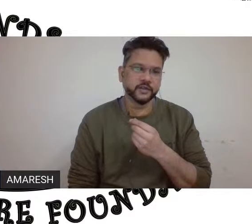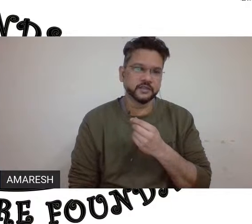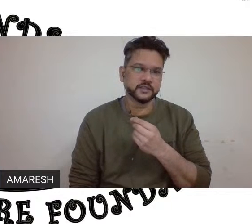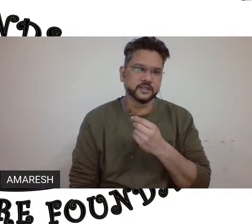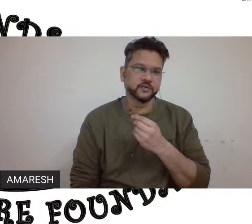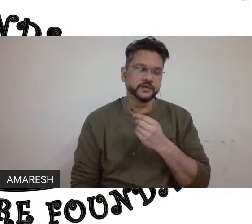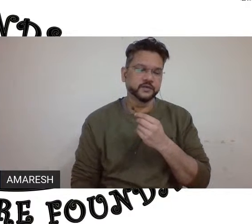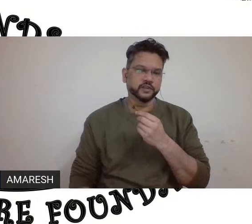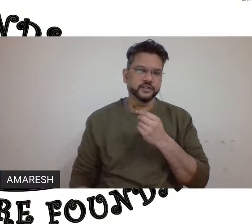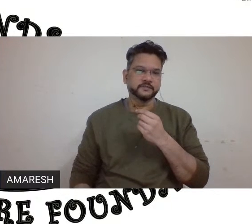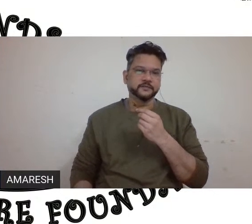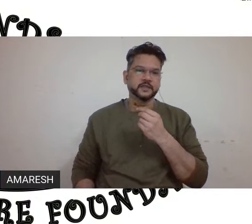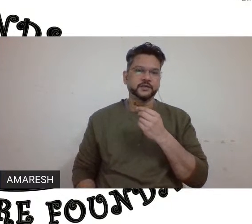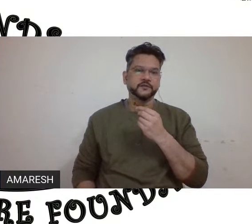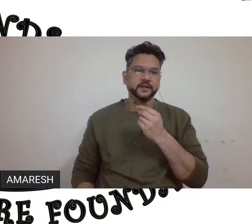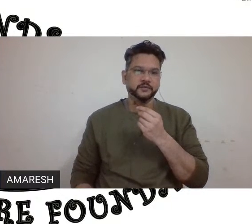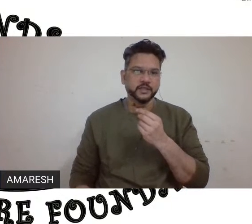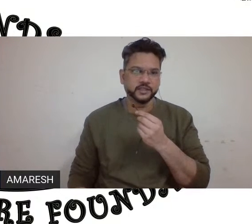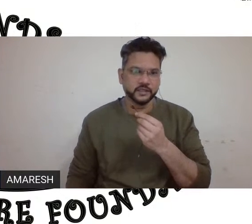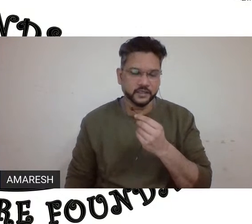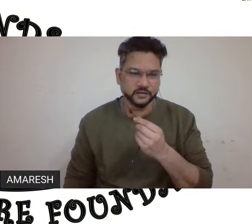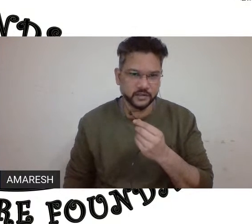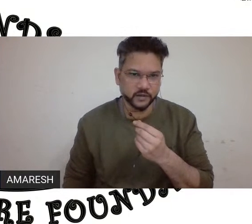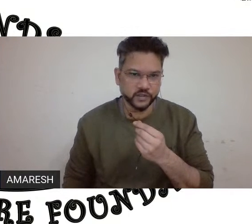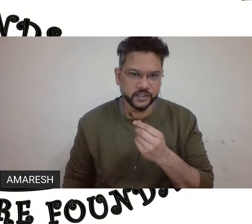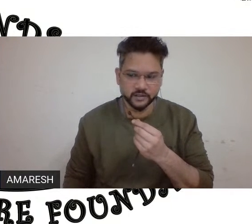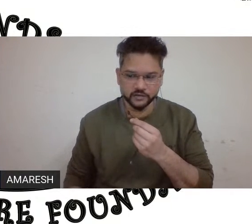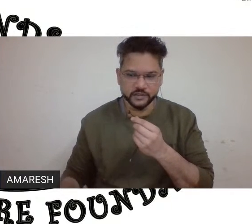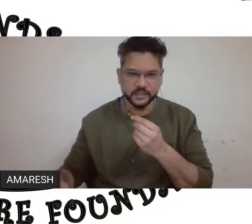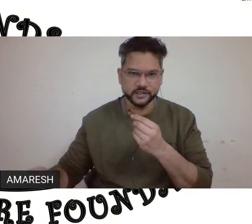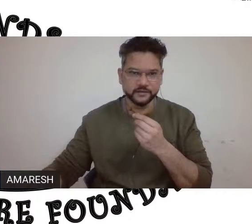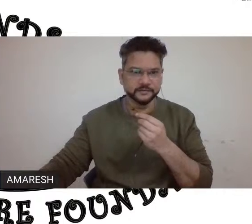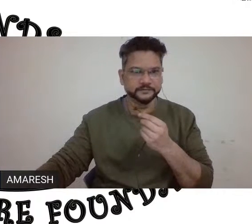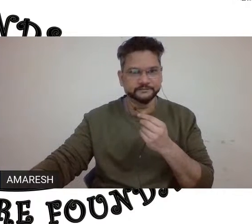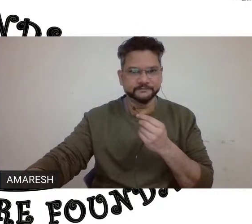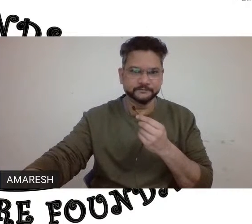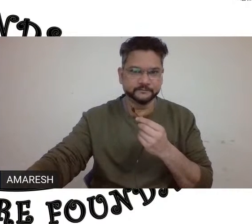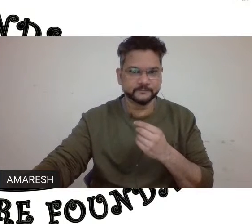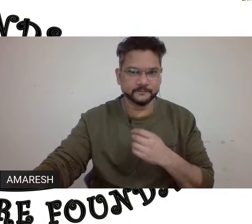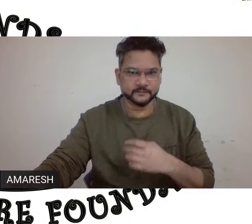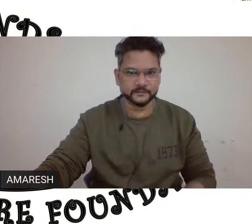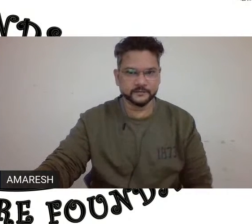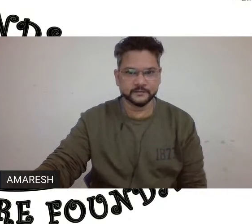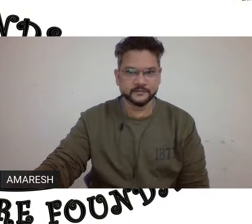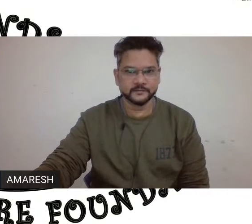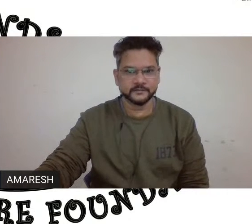So anytime you can just open and watch them. Thank you very much. Now we should close the session.